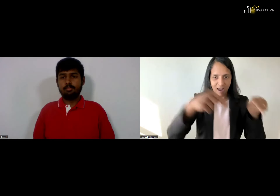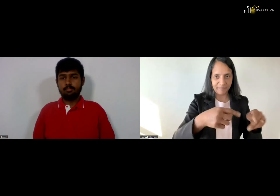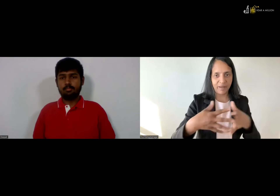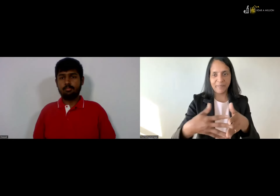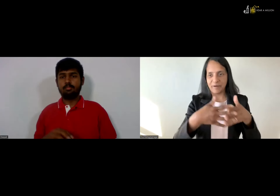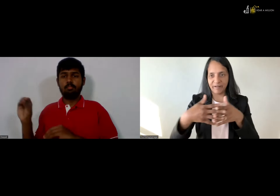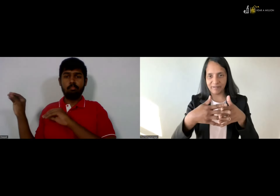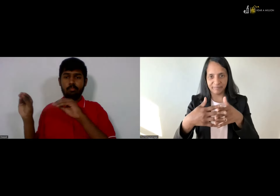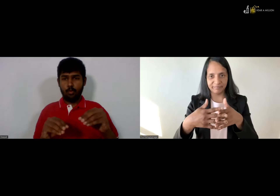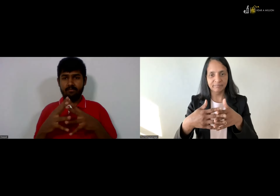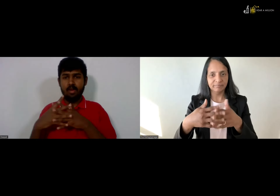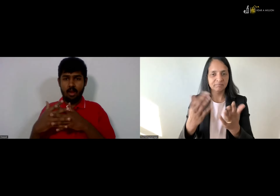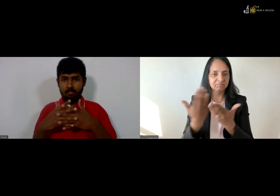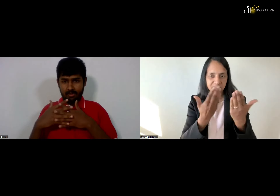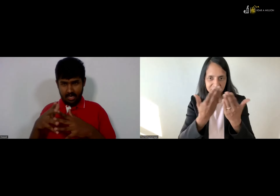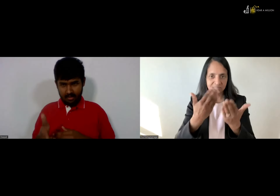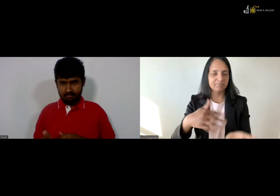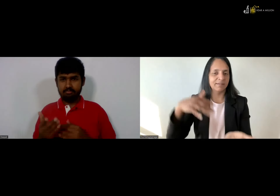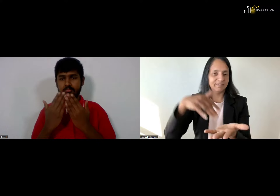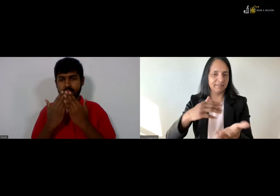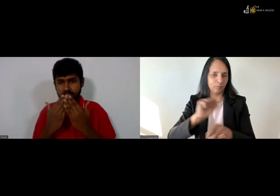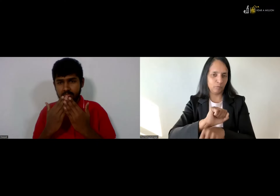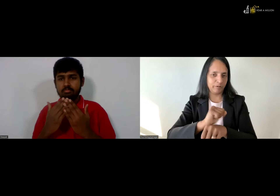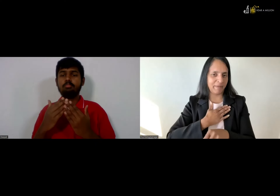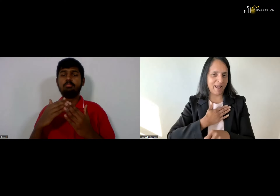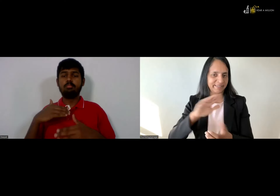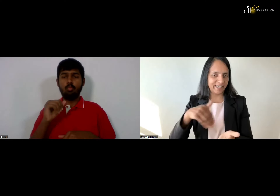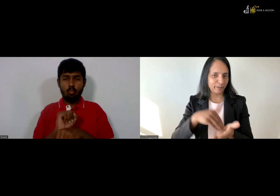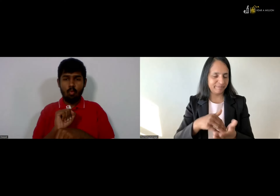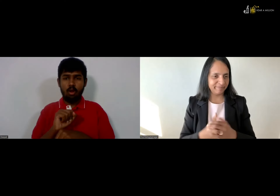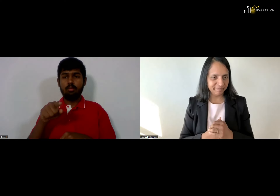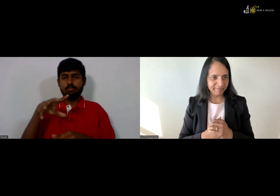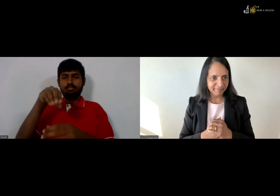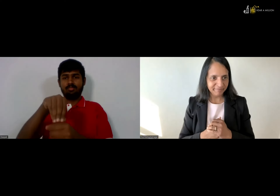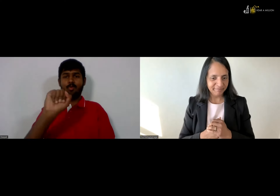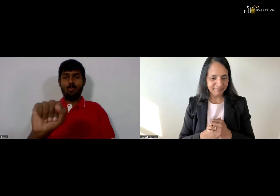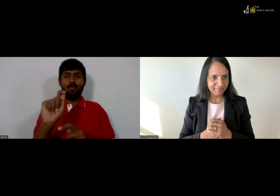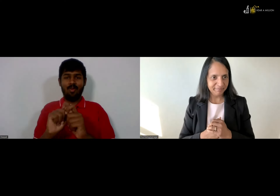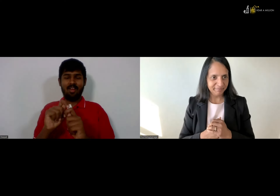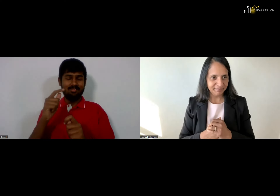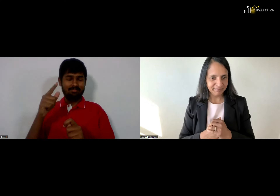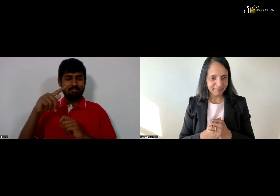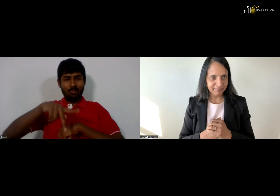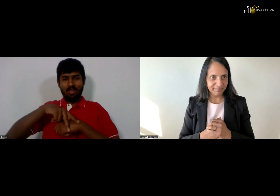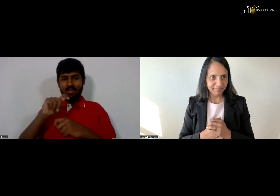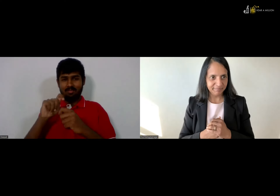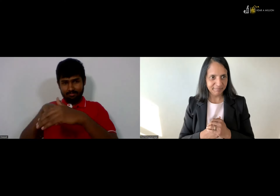Japan, moved to America and studying here. So we